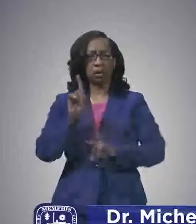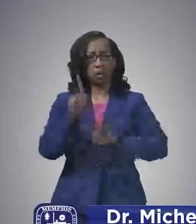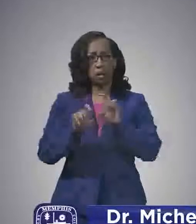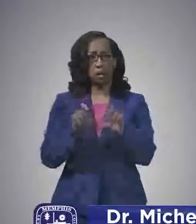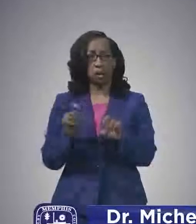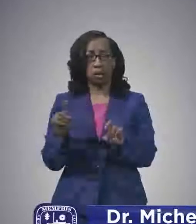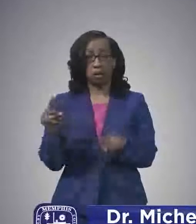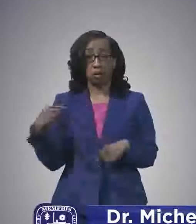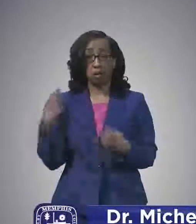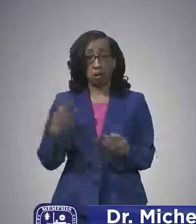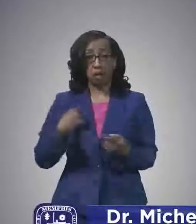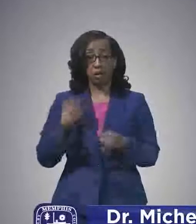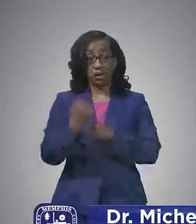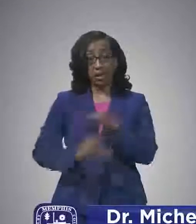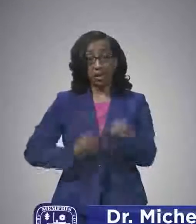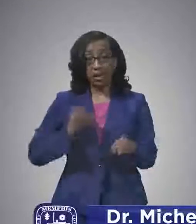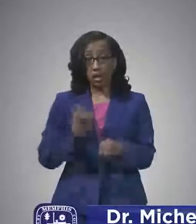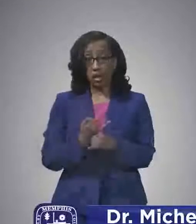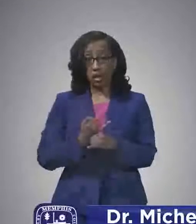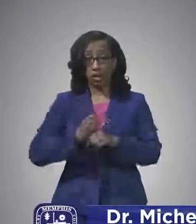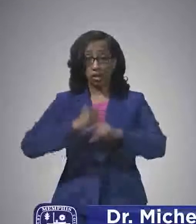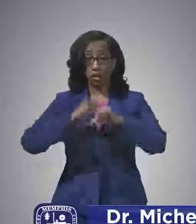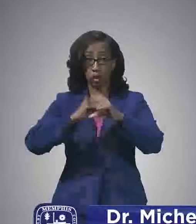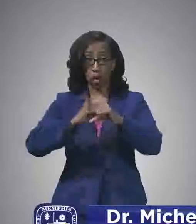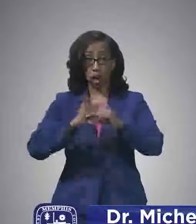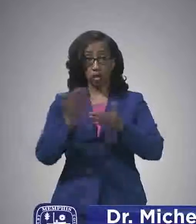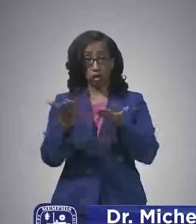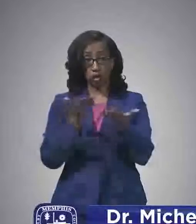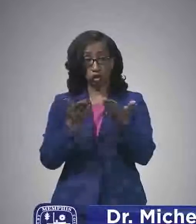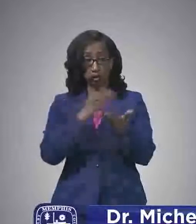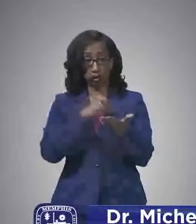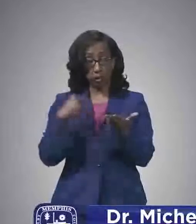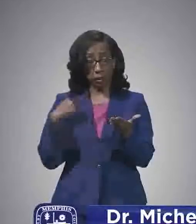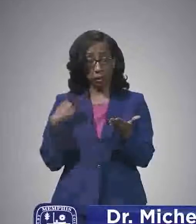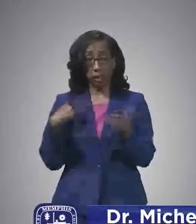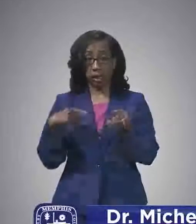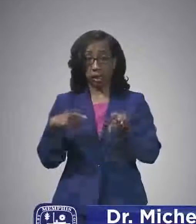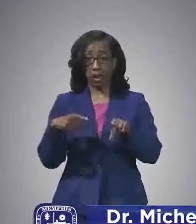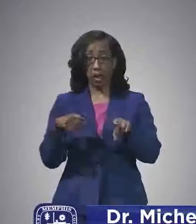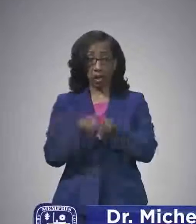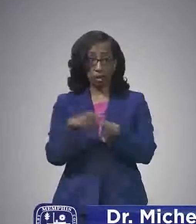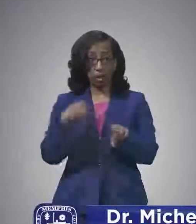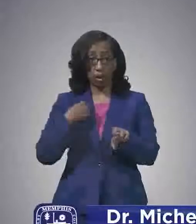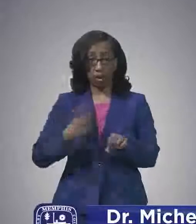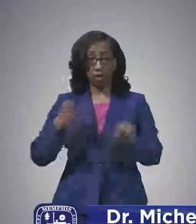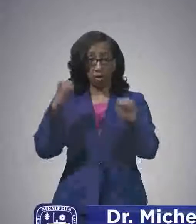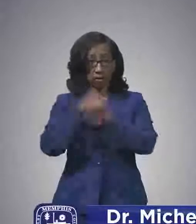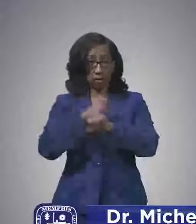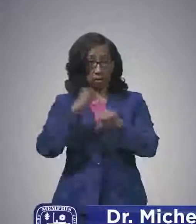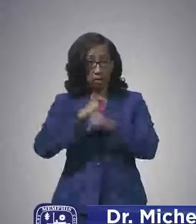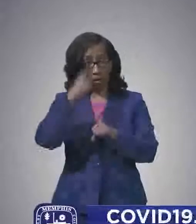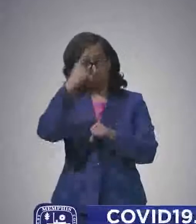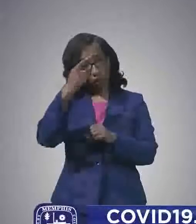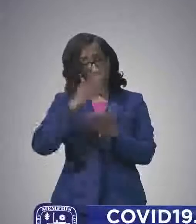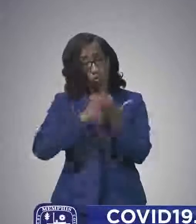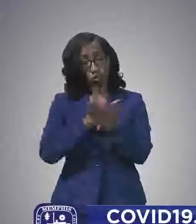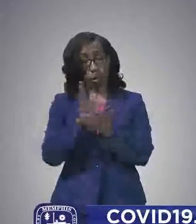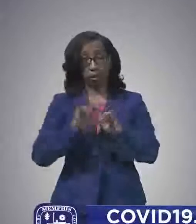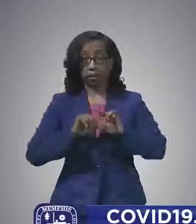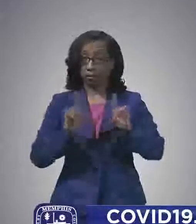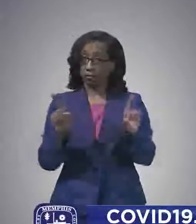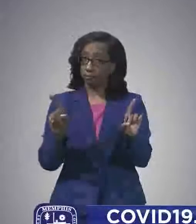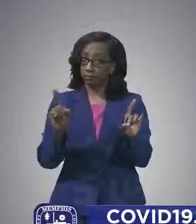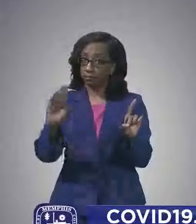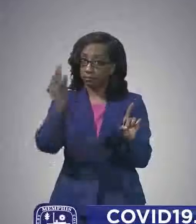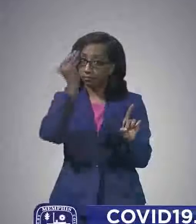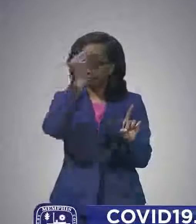National Guard service member for 11 years, and I have fought for those rights. But what I will say is